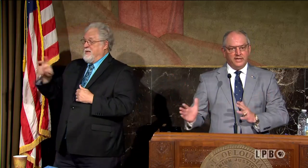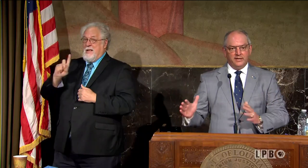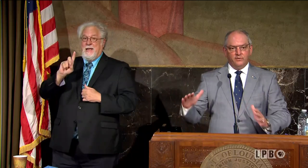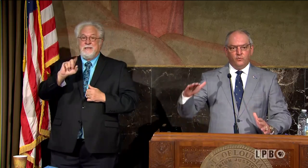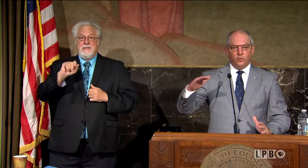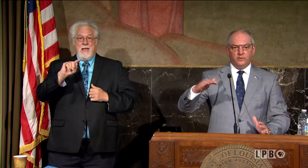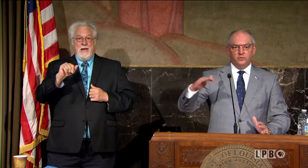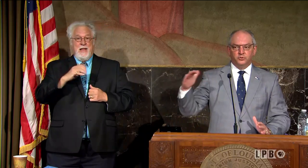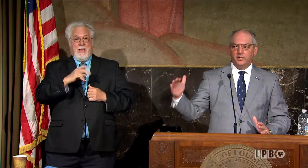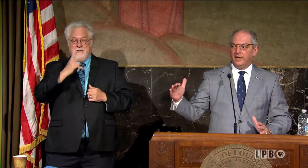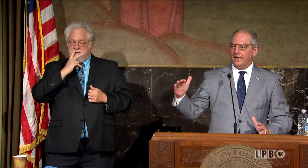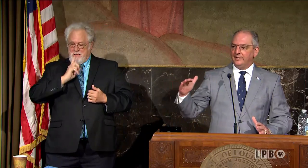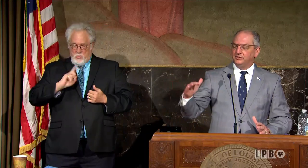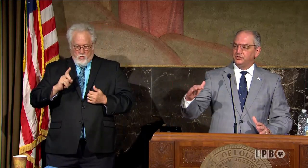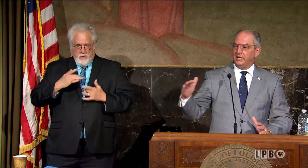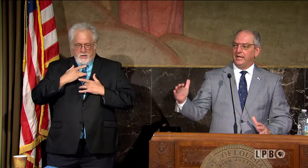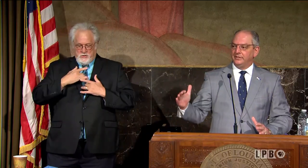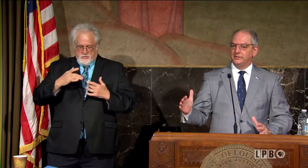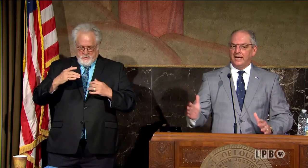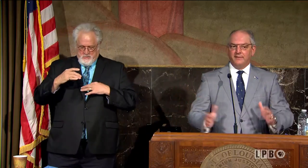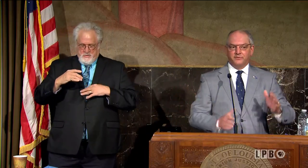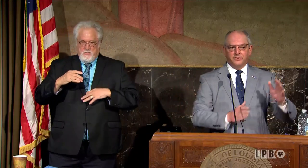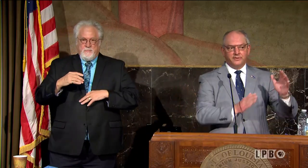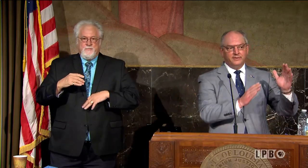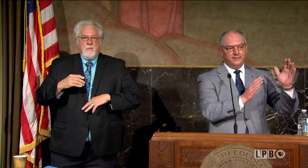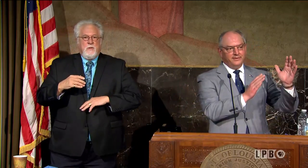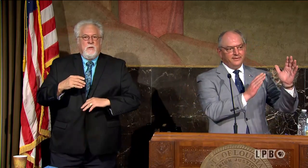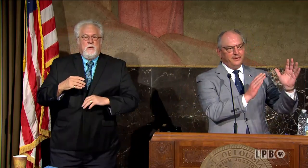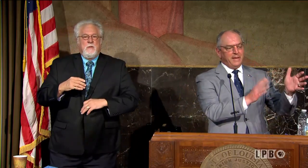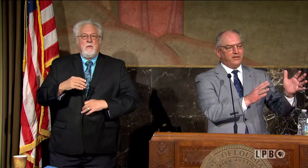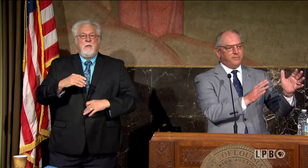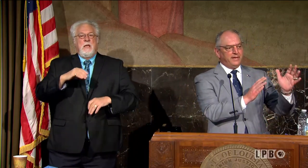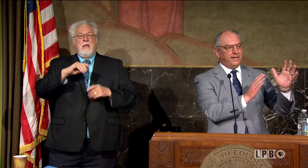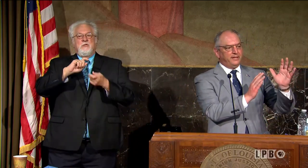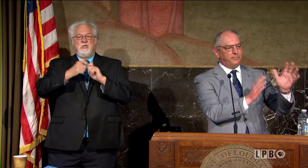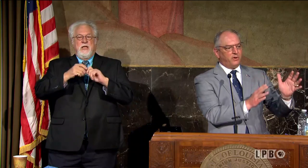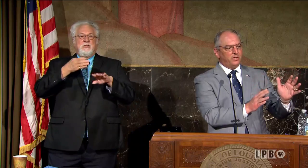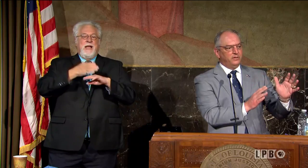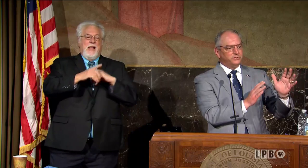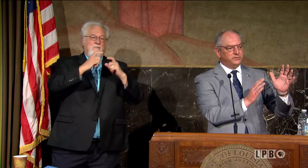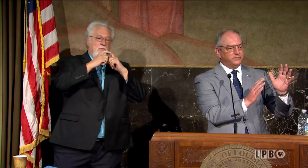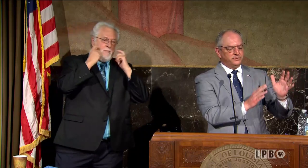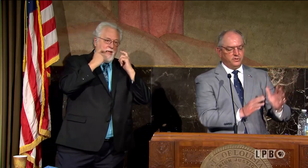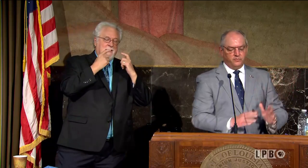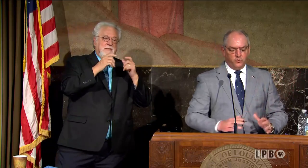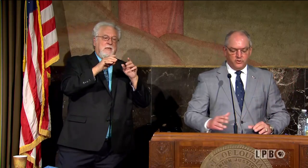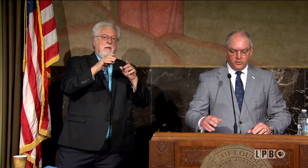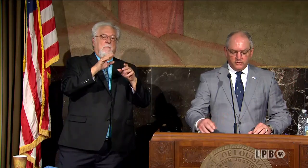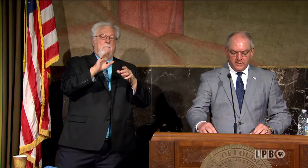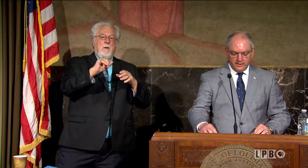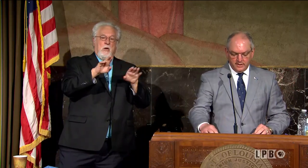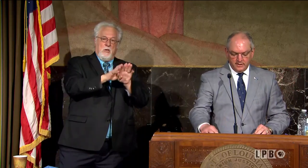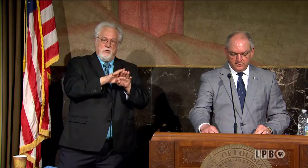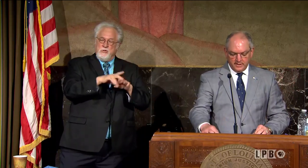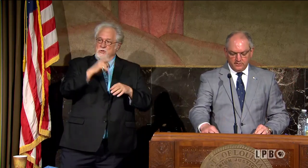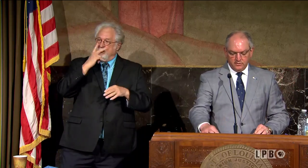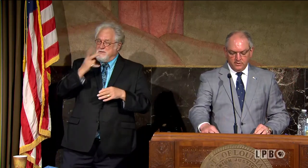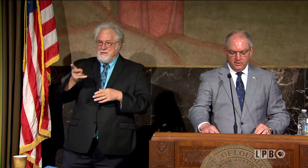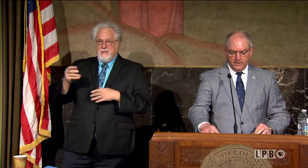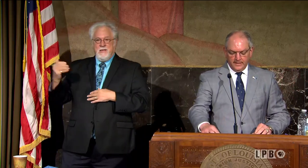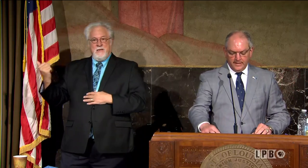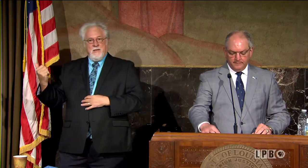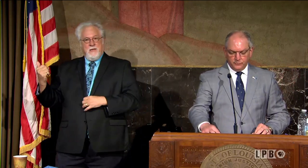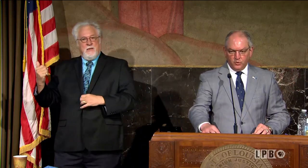in seeing where those trend lines changed after the mask mandate and the bar closures and so forth, you can see that these